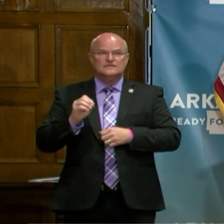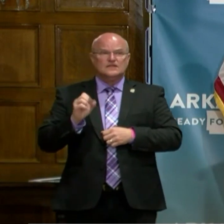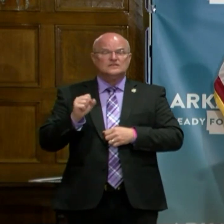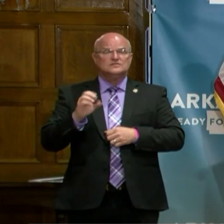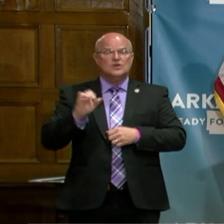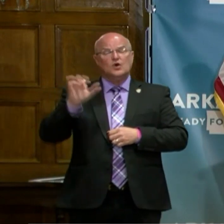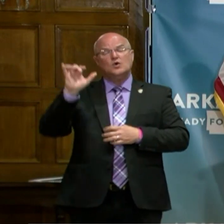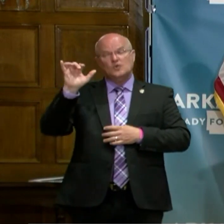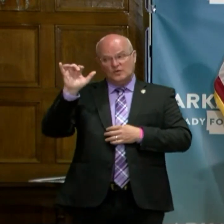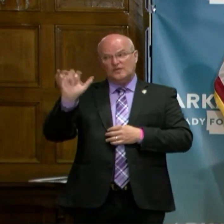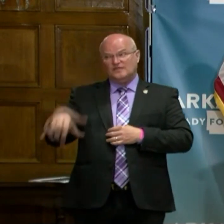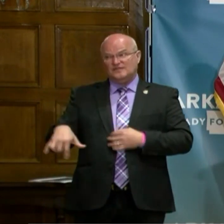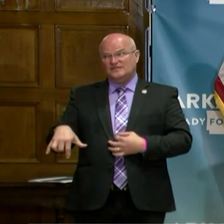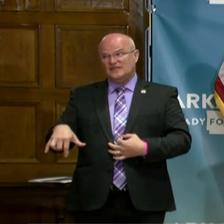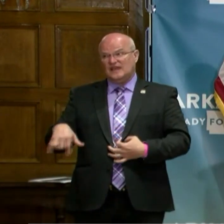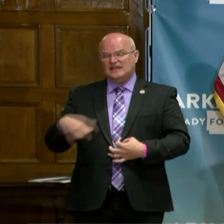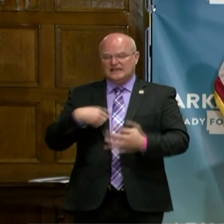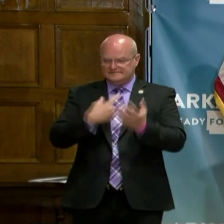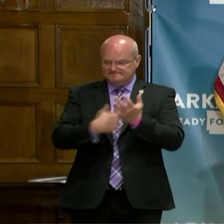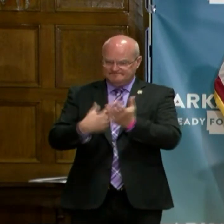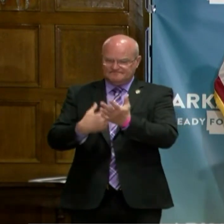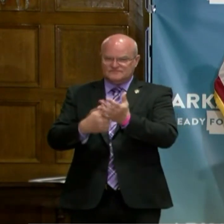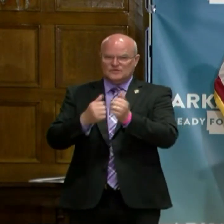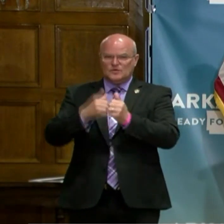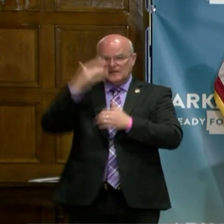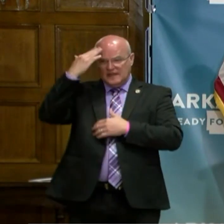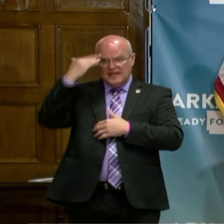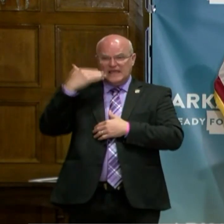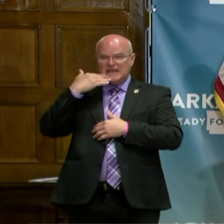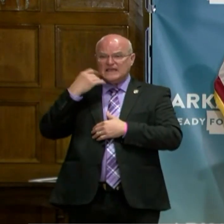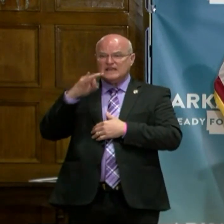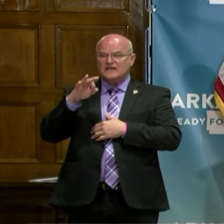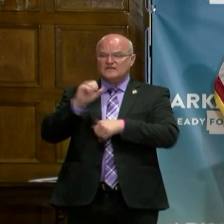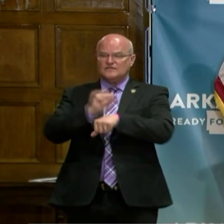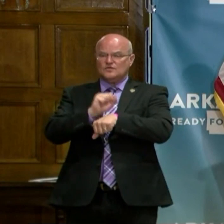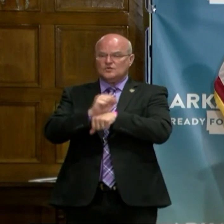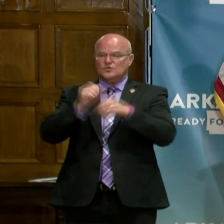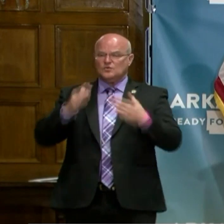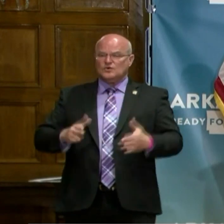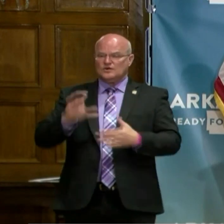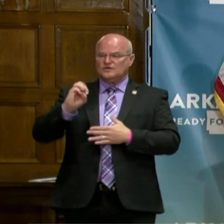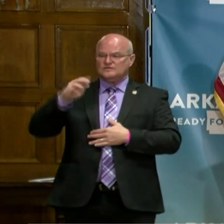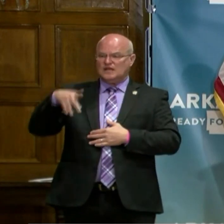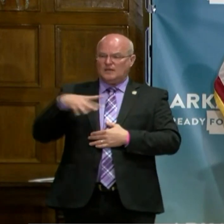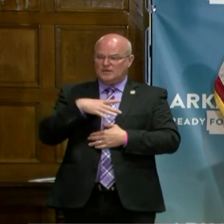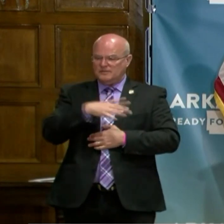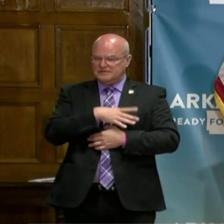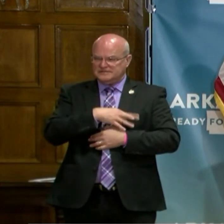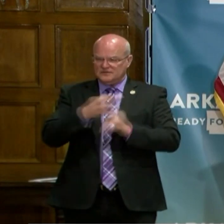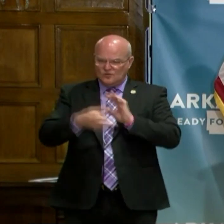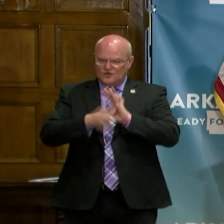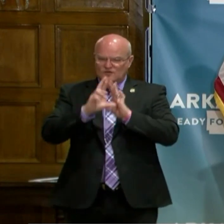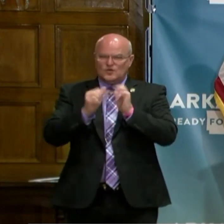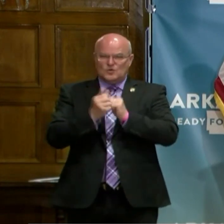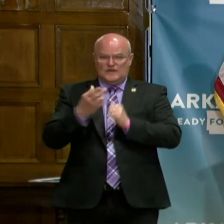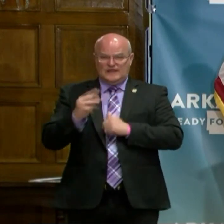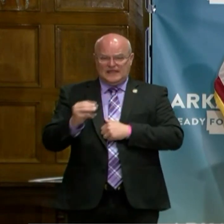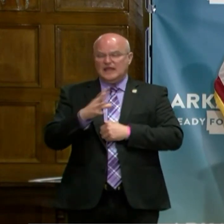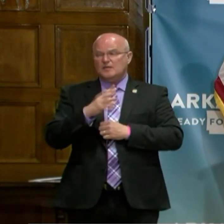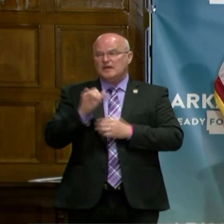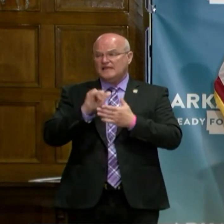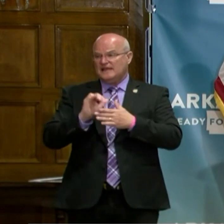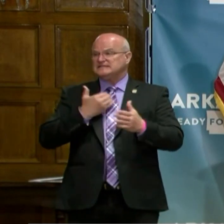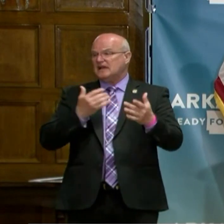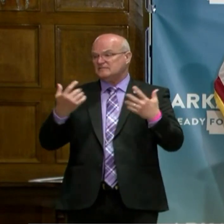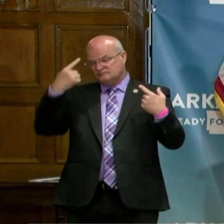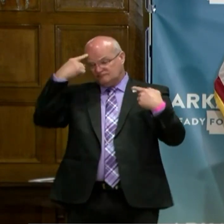And so that's, I've talked to the head of the Workers' Comp Commission and sort of reviewed that with him, and